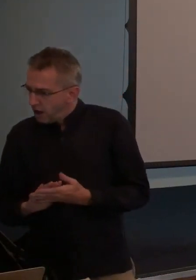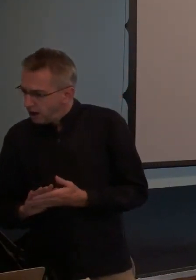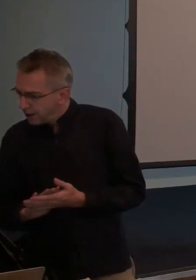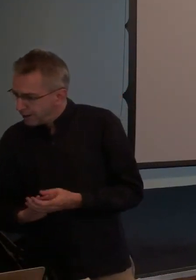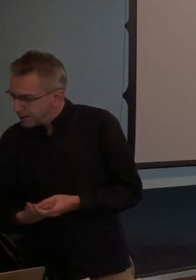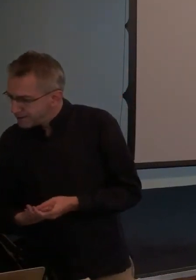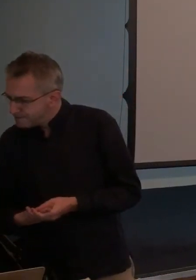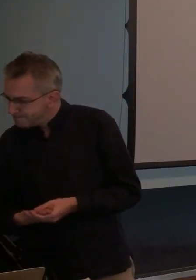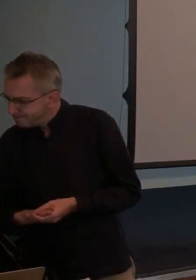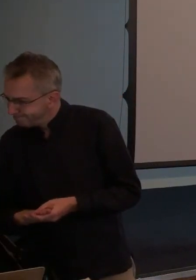as possible.